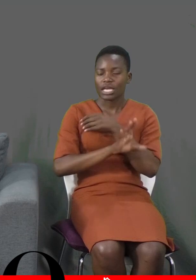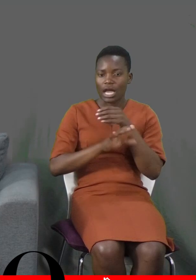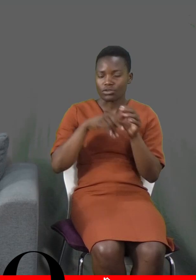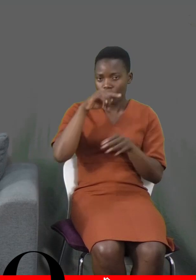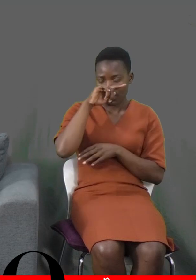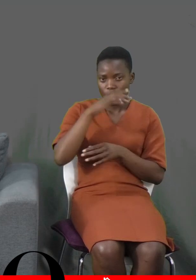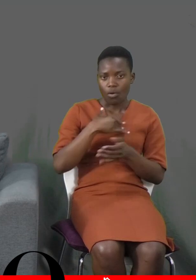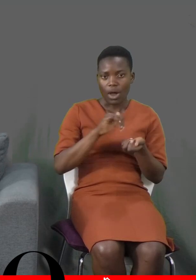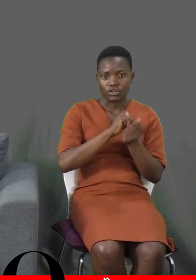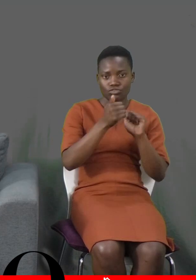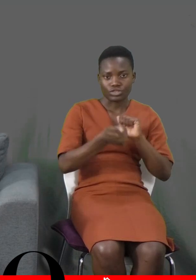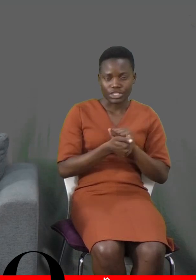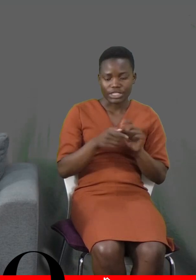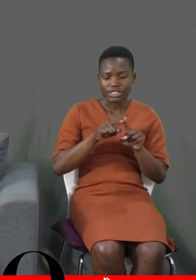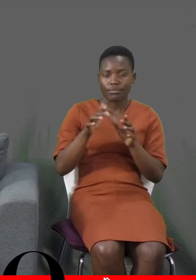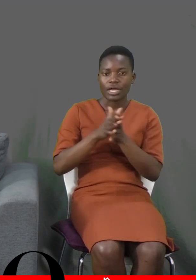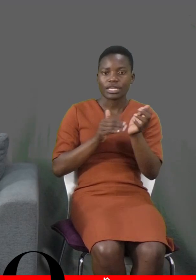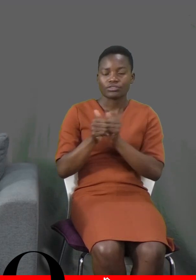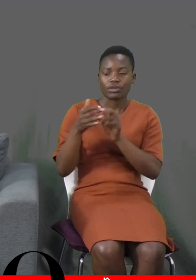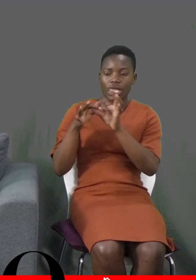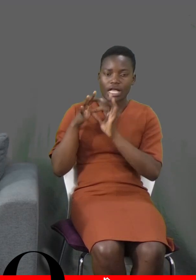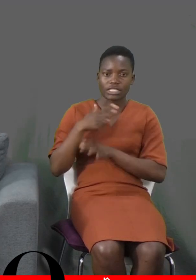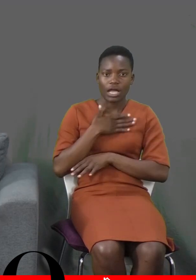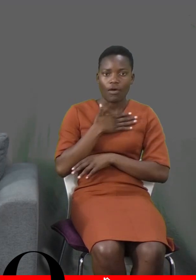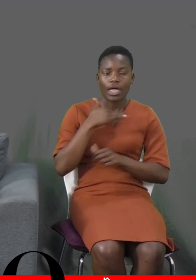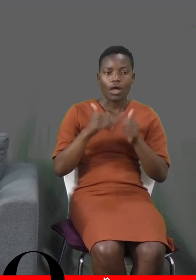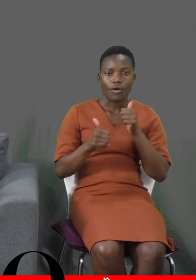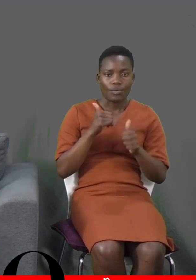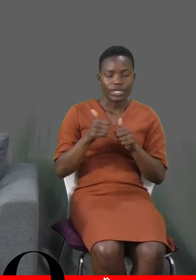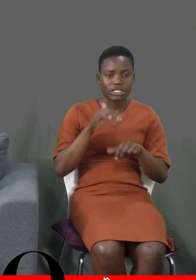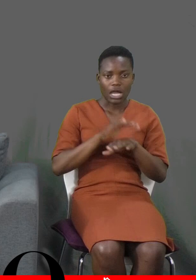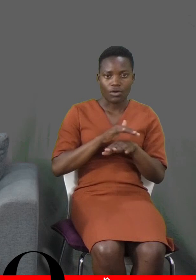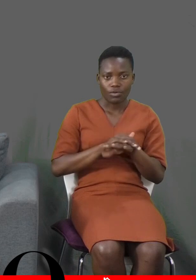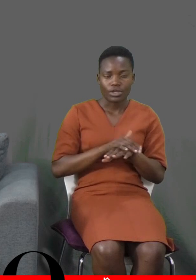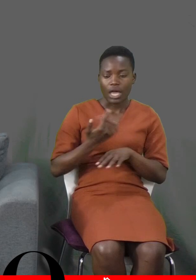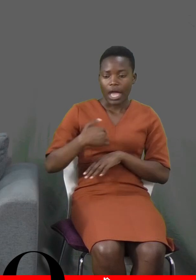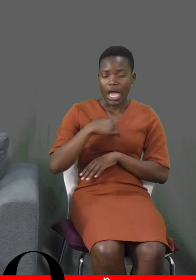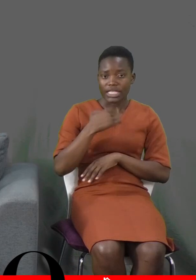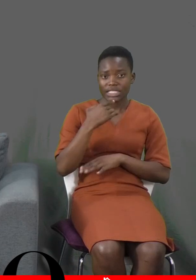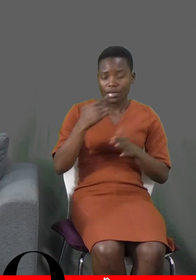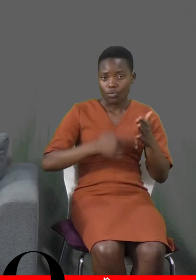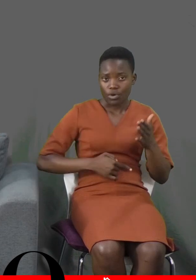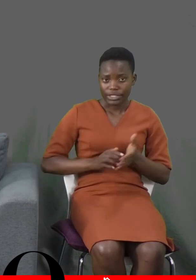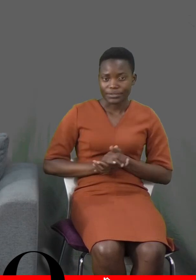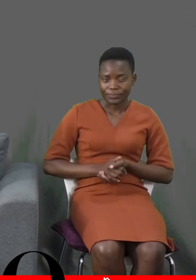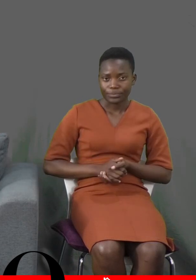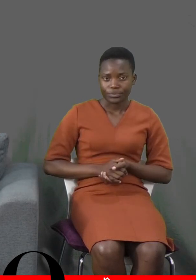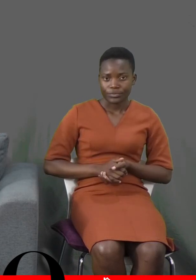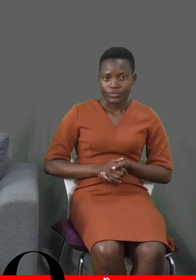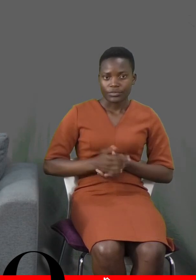to tarnish and demolish our cultures which are good. But sisi tunasema sisi